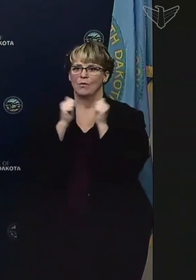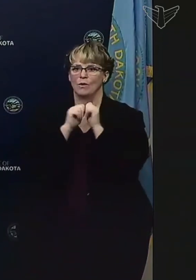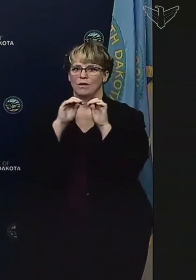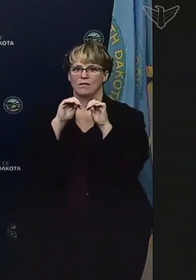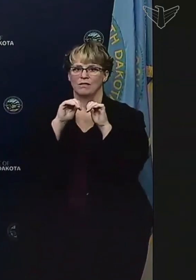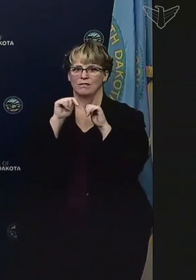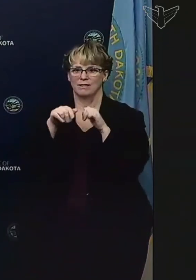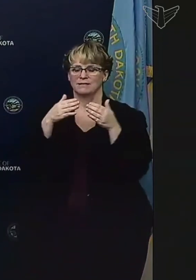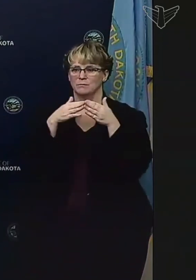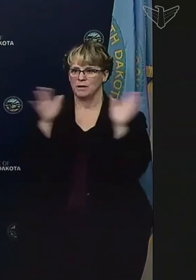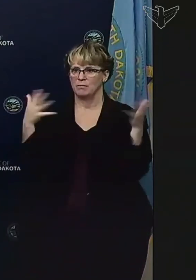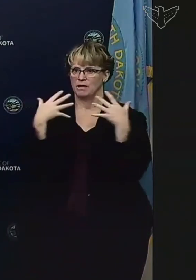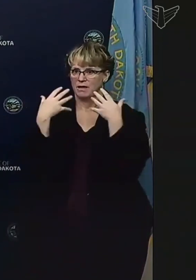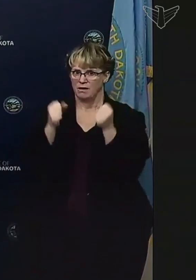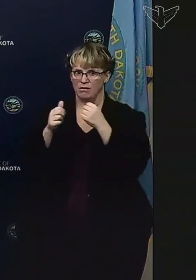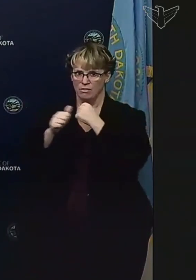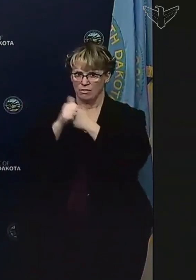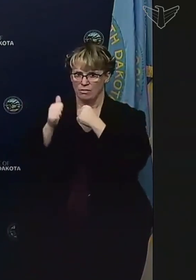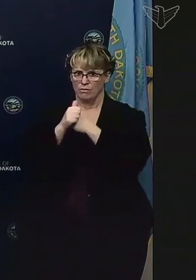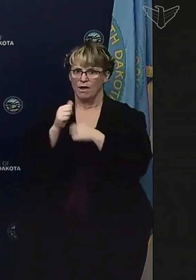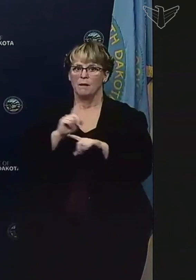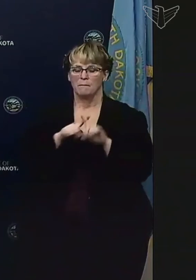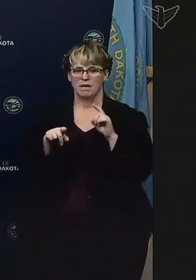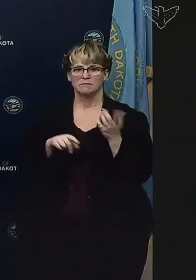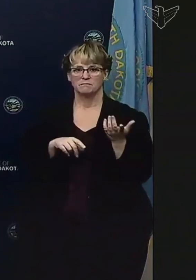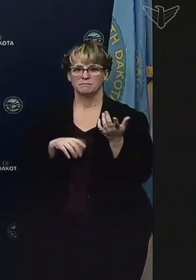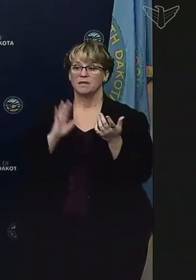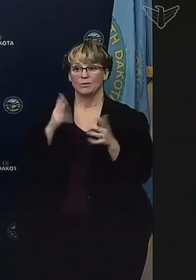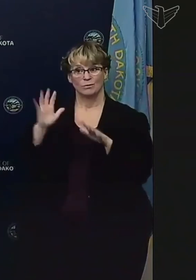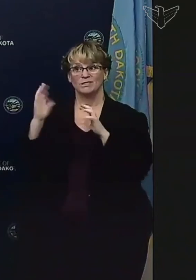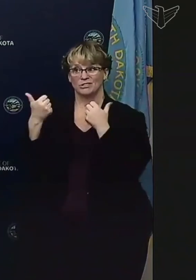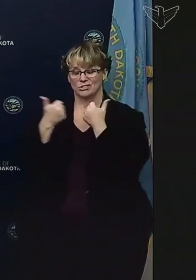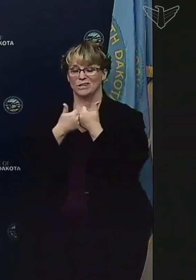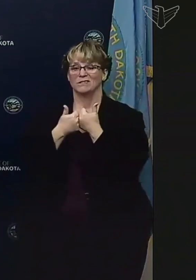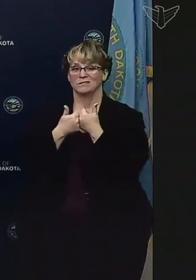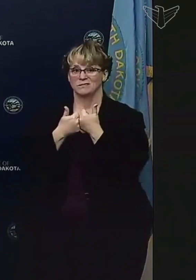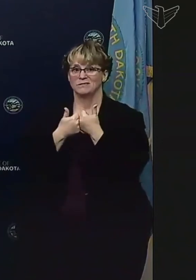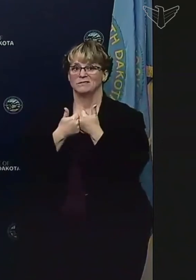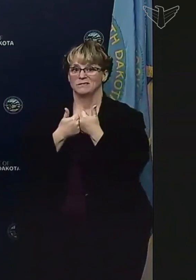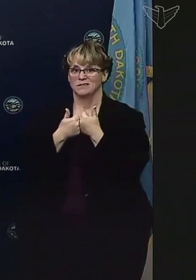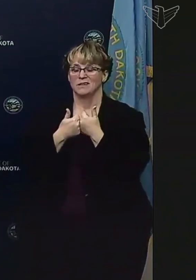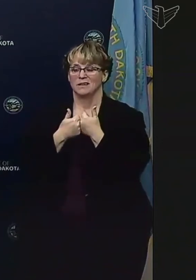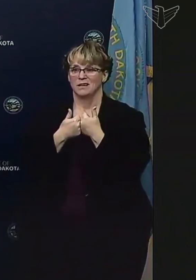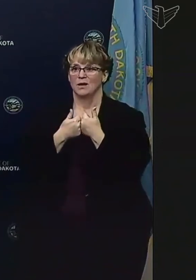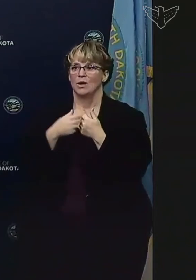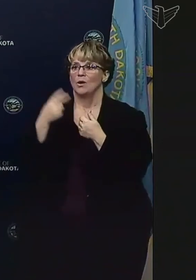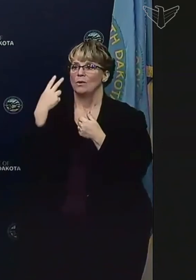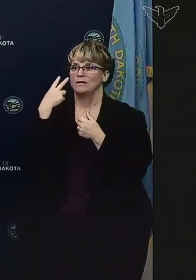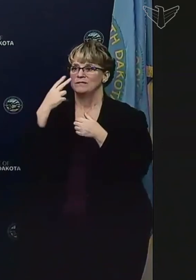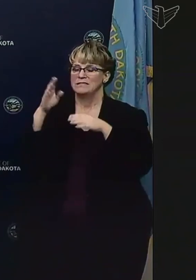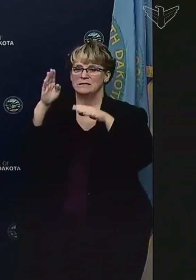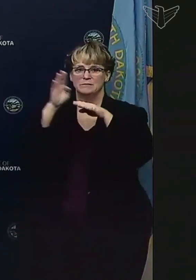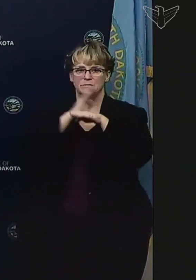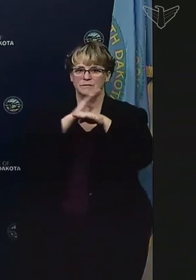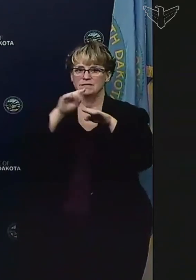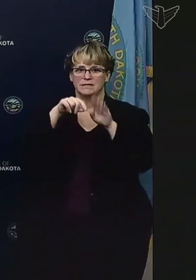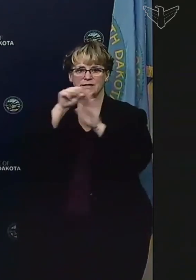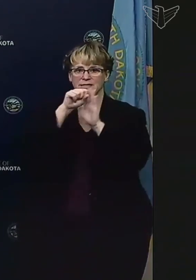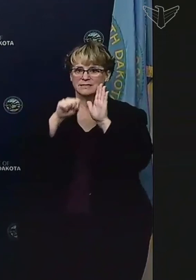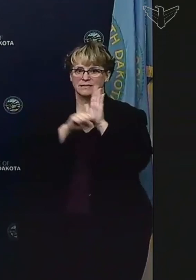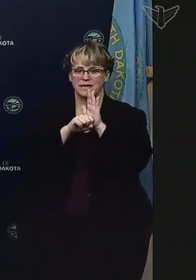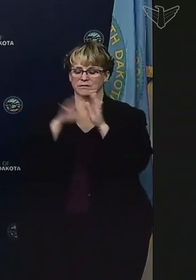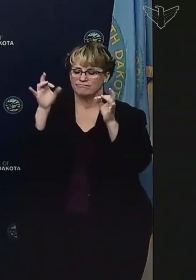with the public health threat that we have, but it's going to be a challenge. We have seen whole industries in our state